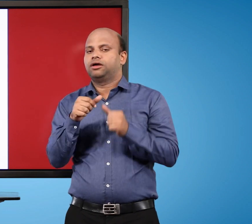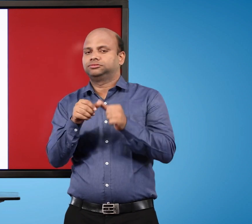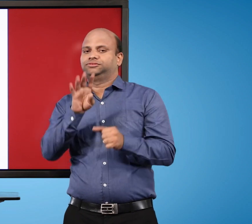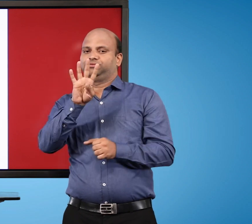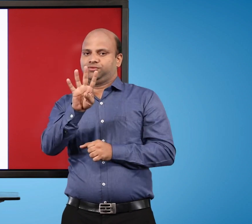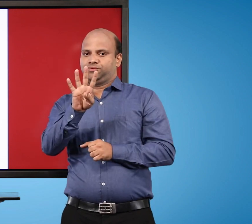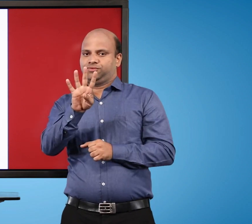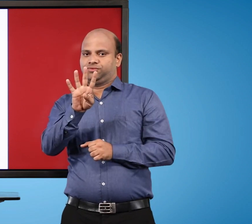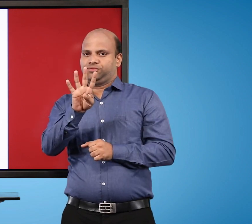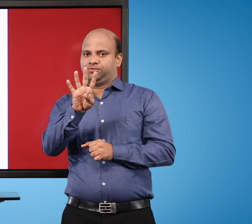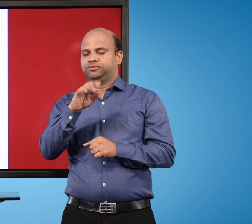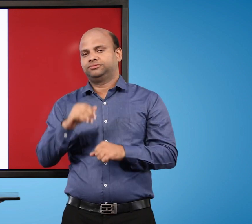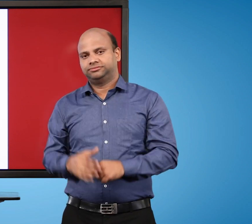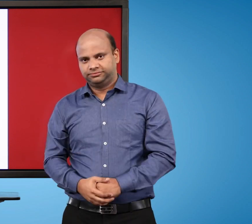In 4 moves.